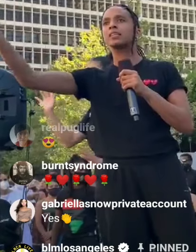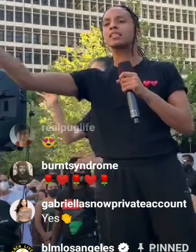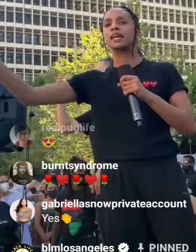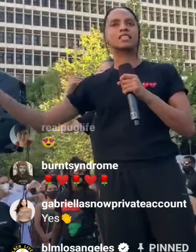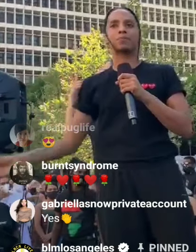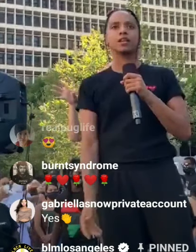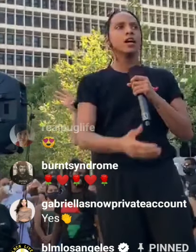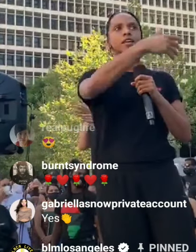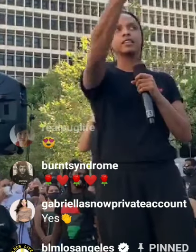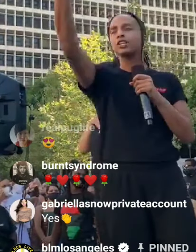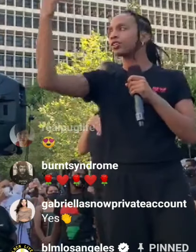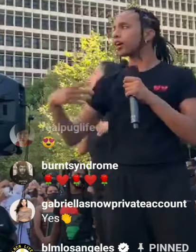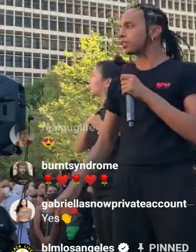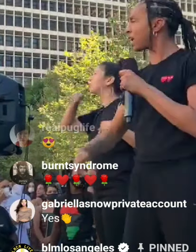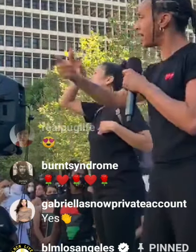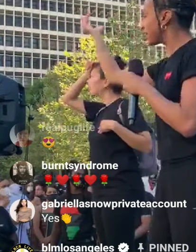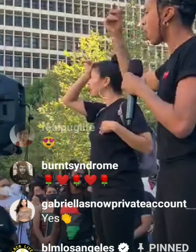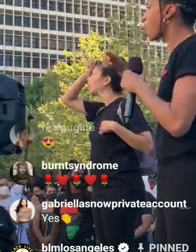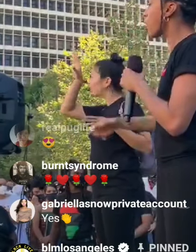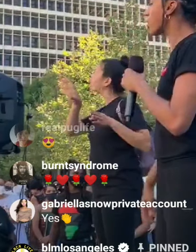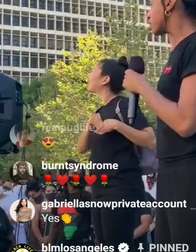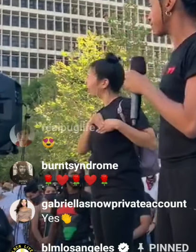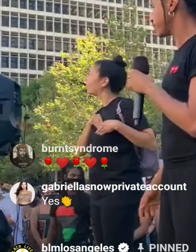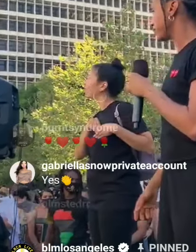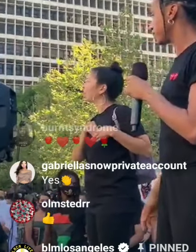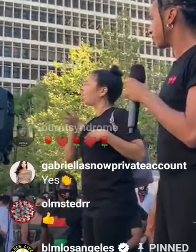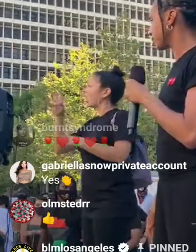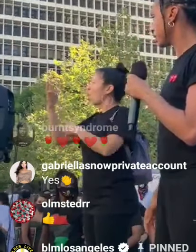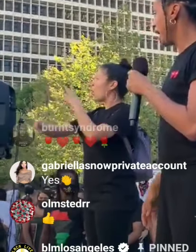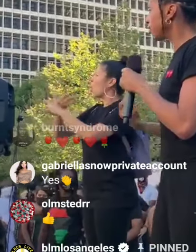everything that you experience, any kind of joy,